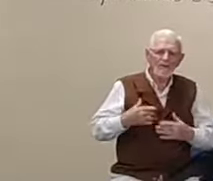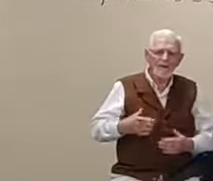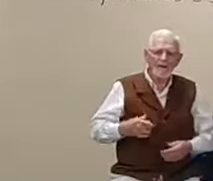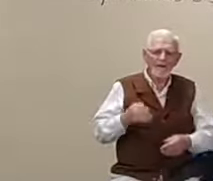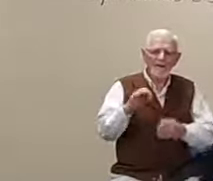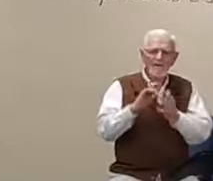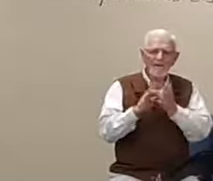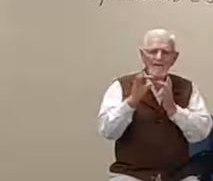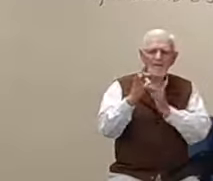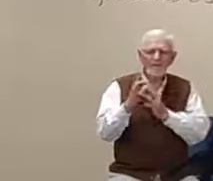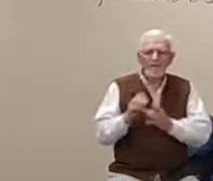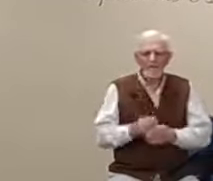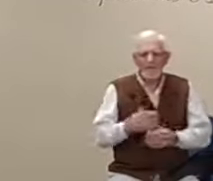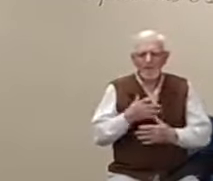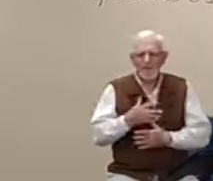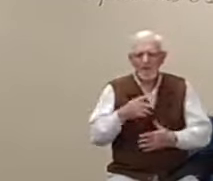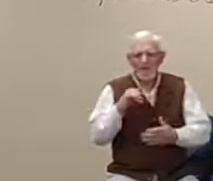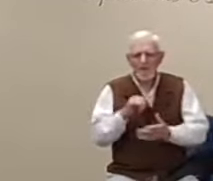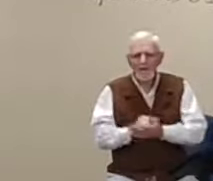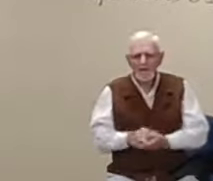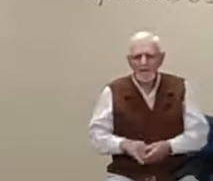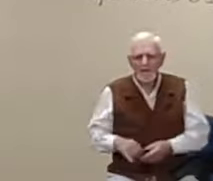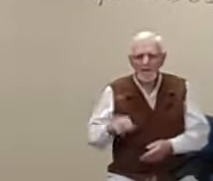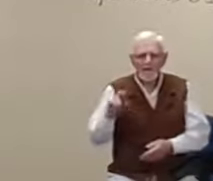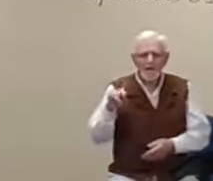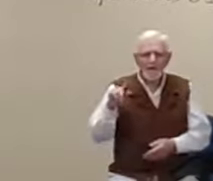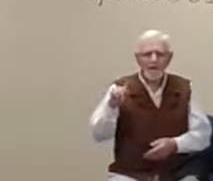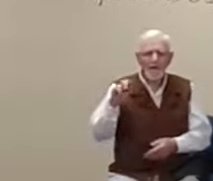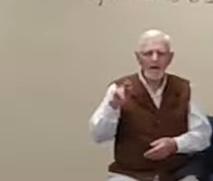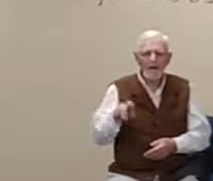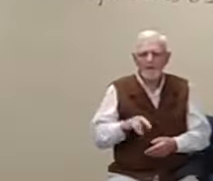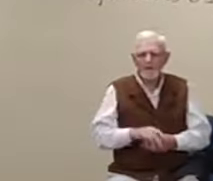appreciate Pastor Haveman.